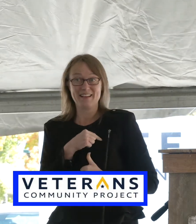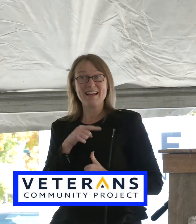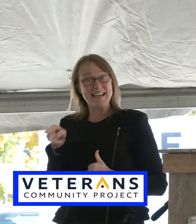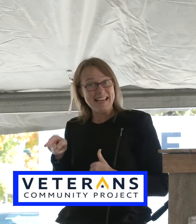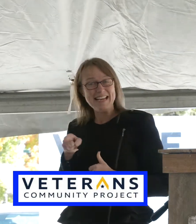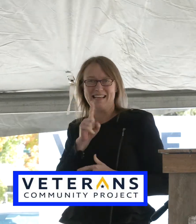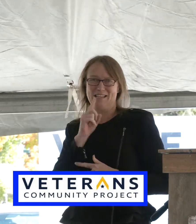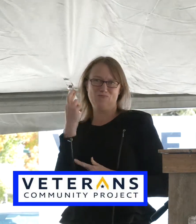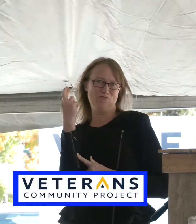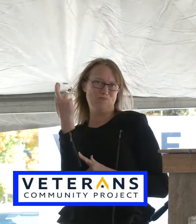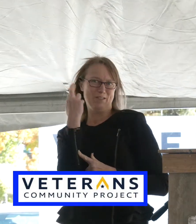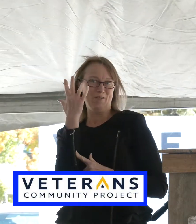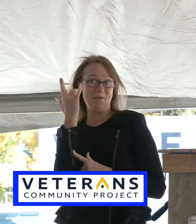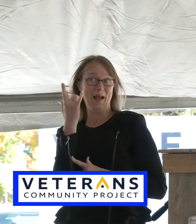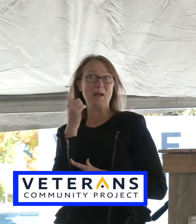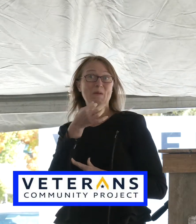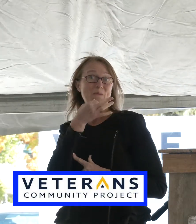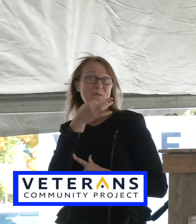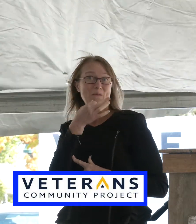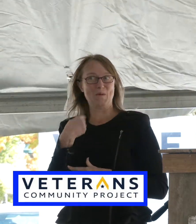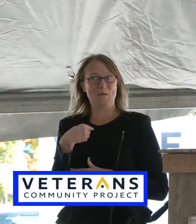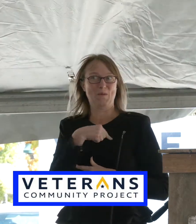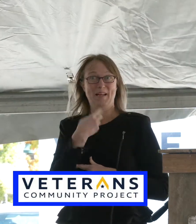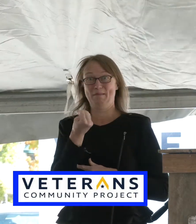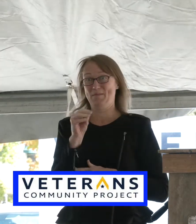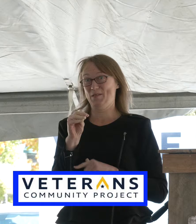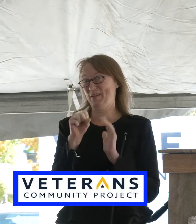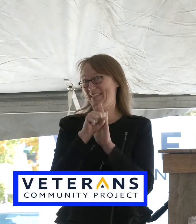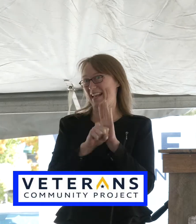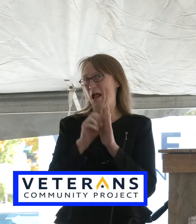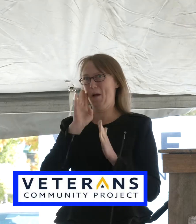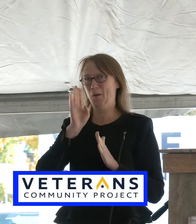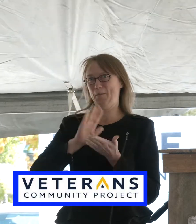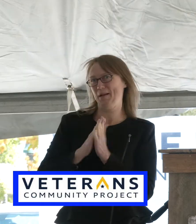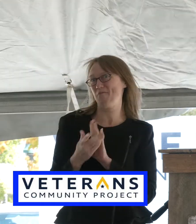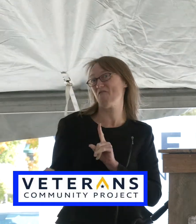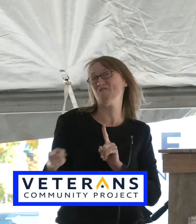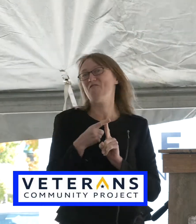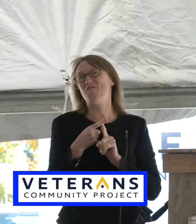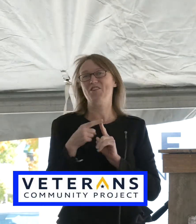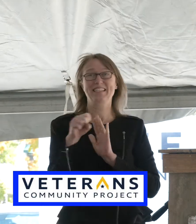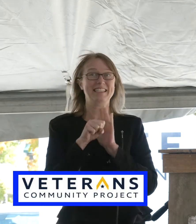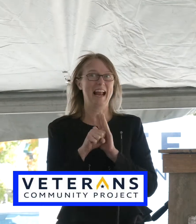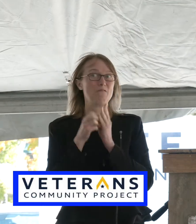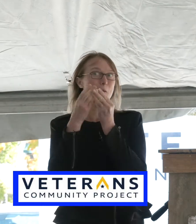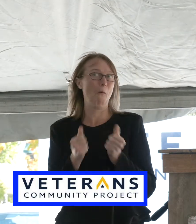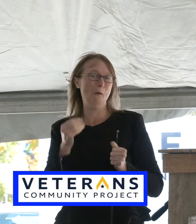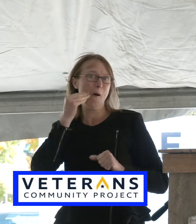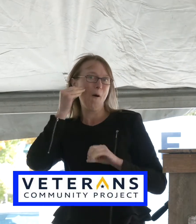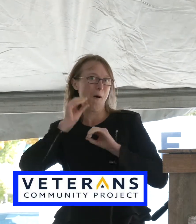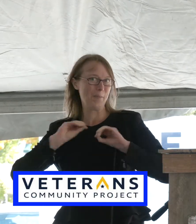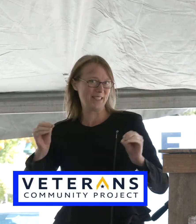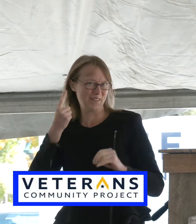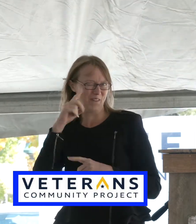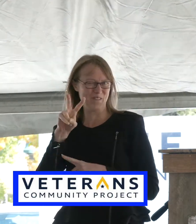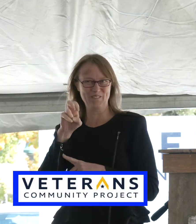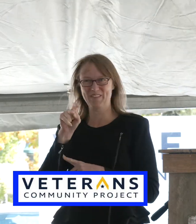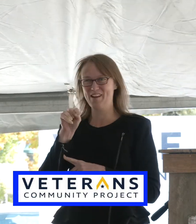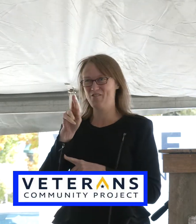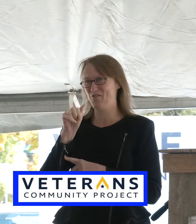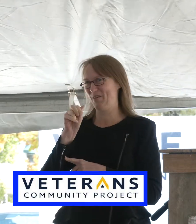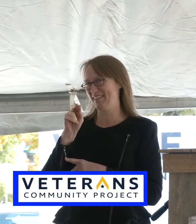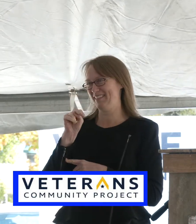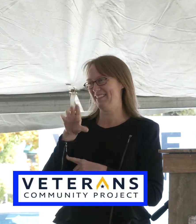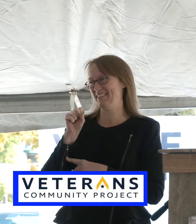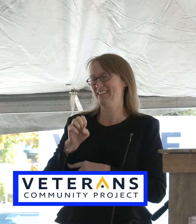in Jefferson City with the governor. I remember many years ago, I was the Secretary of State, and we were hearing about this young kid in the state Senate who